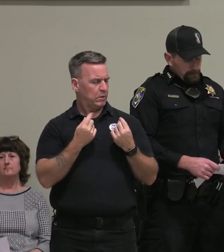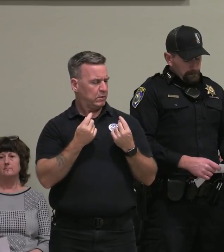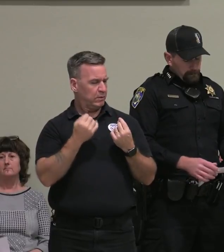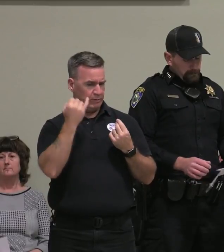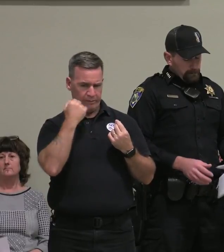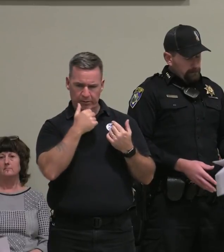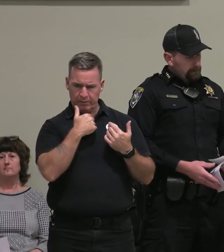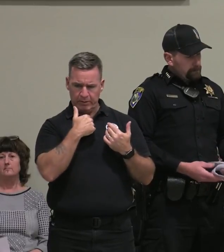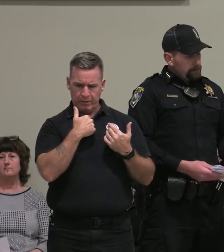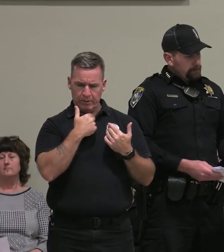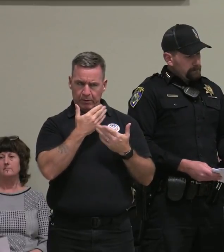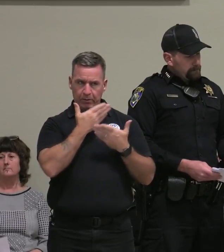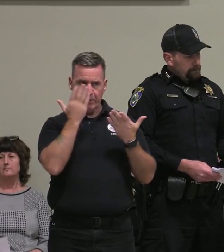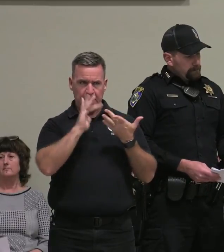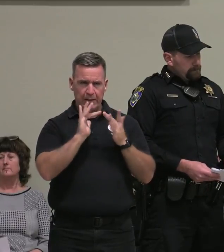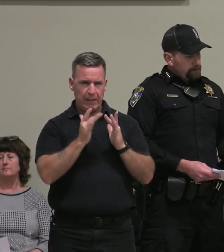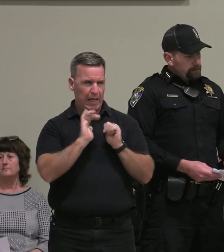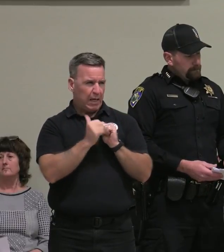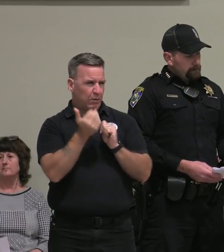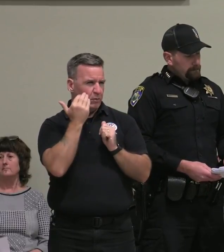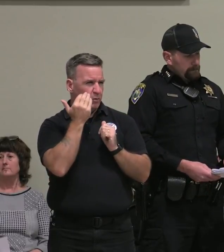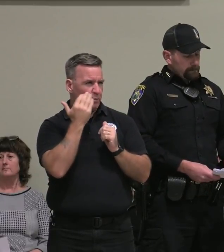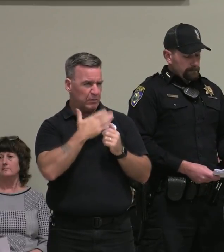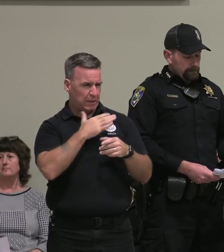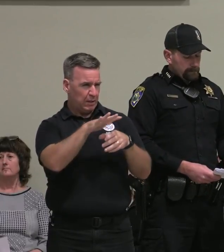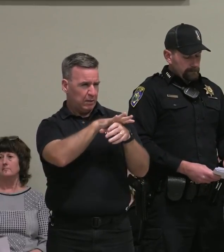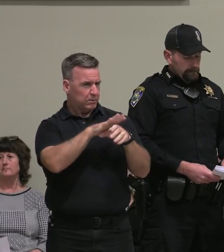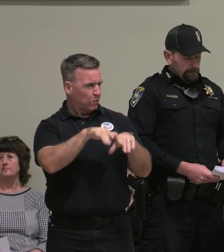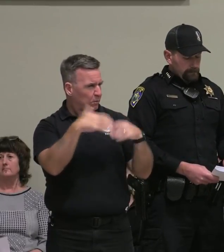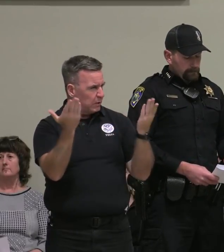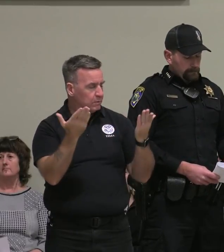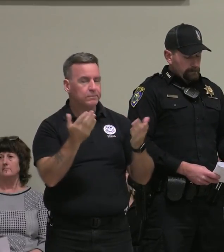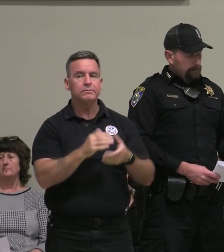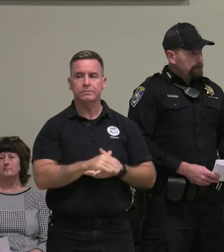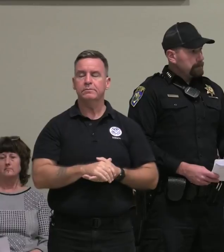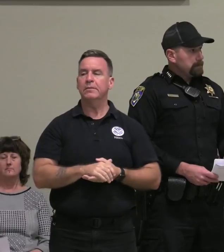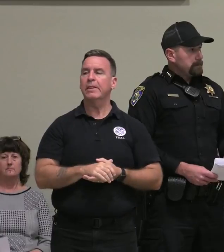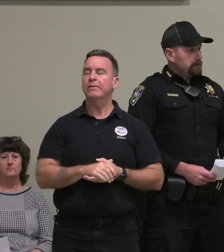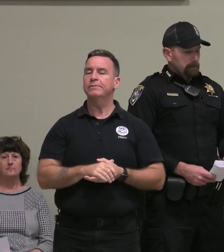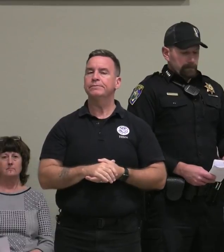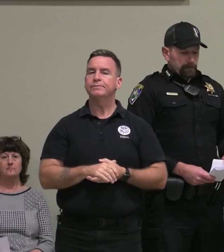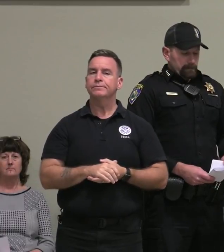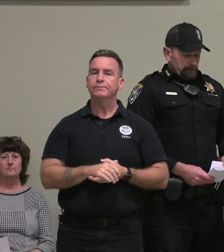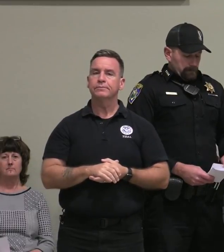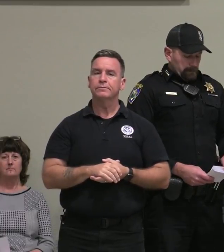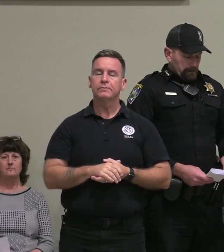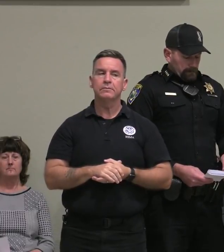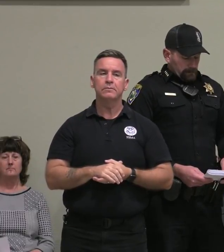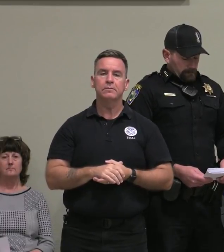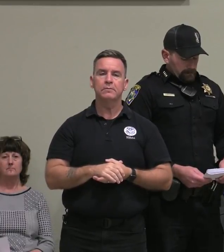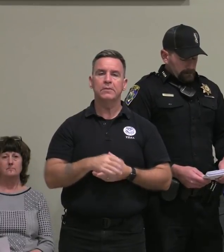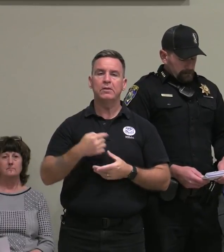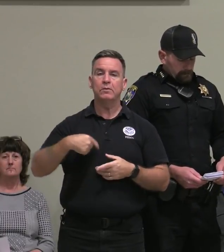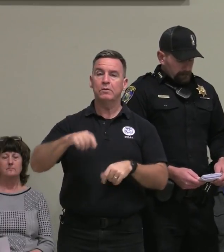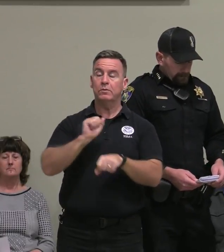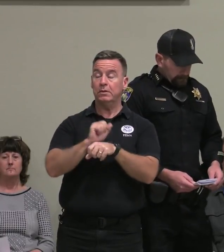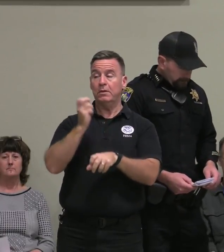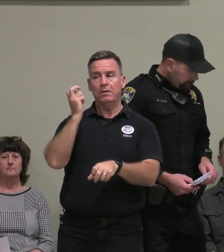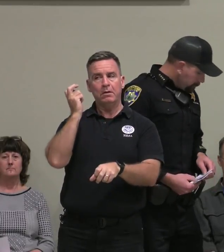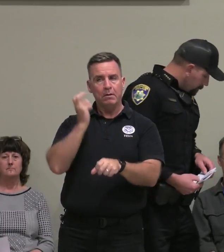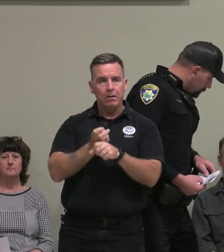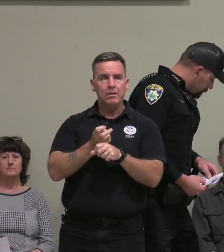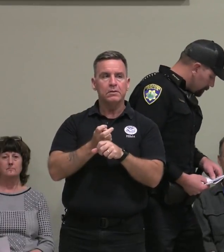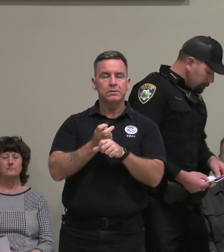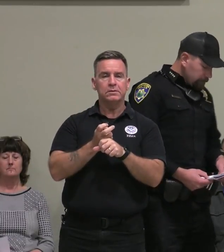if I don't have internet? How will I know if my zone is open? So I want to tell you, we are working really hard